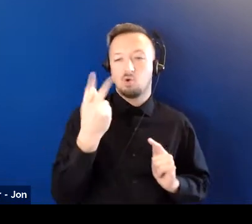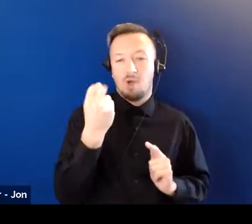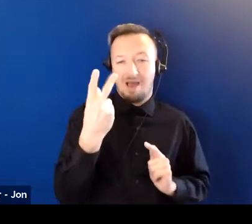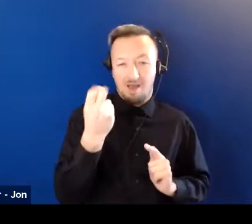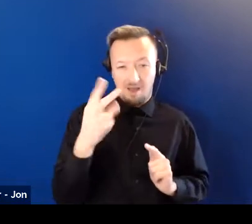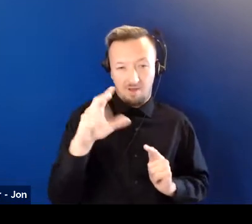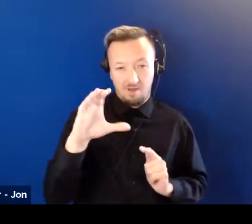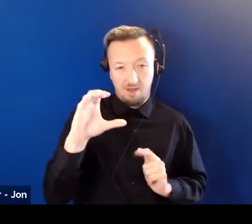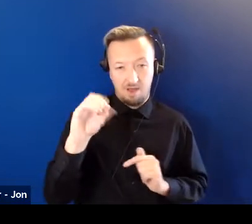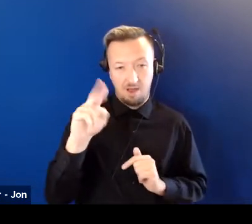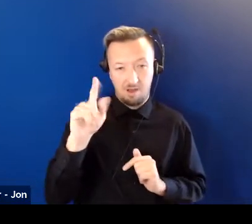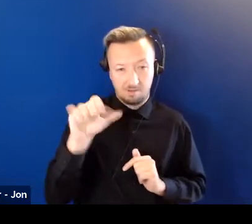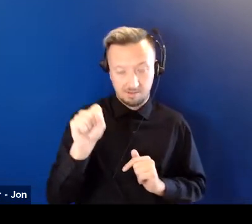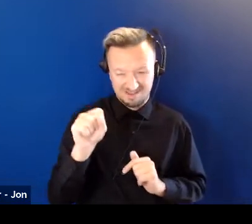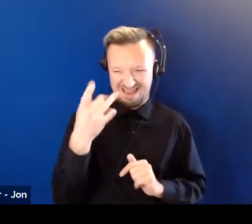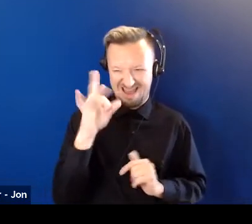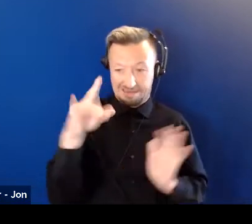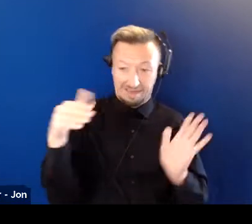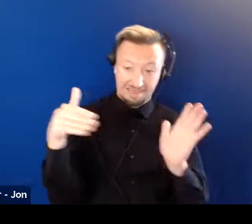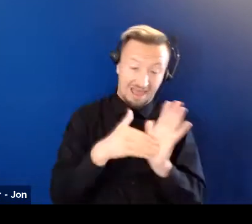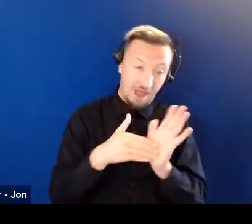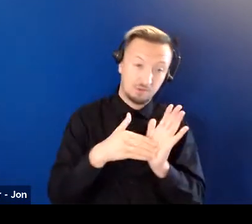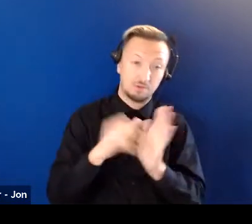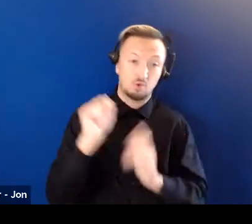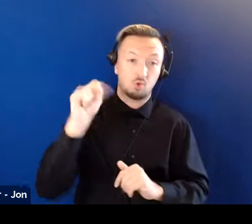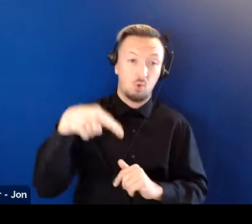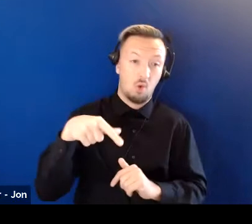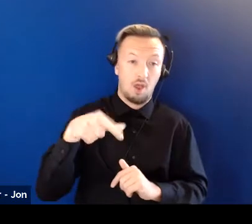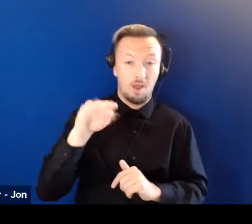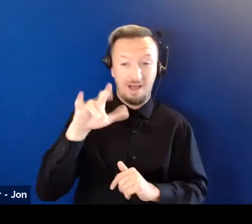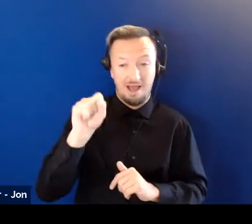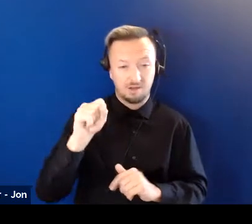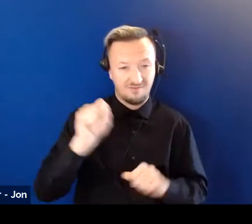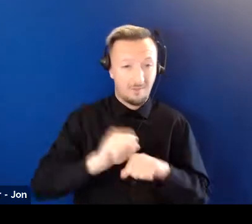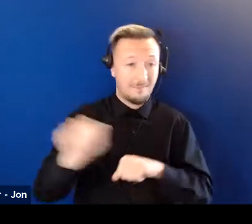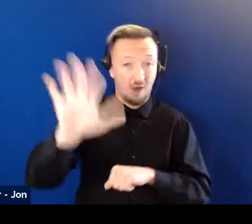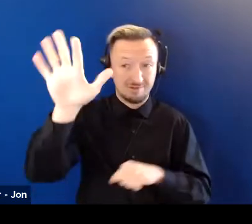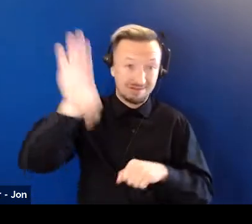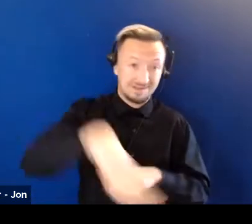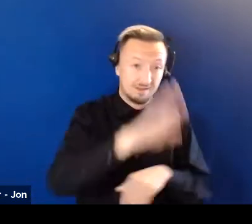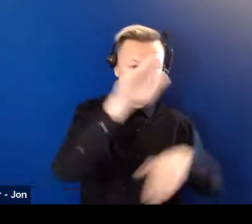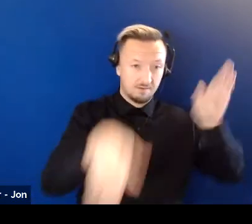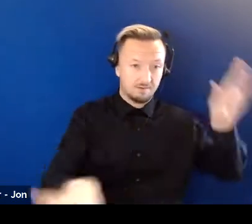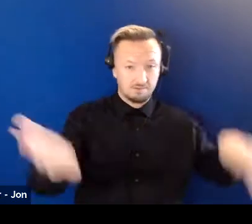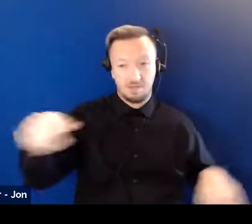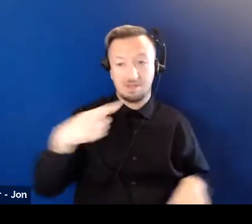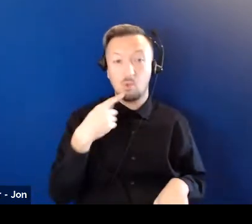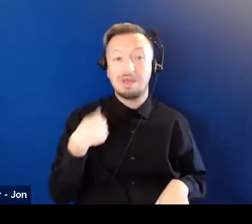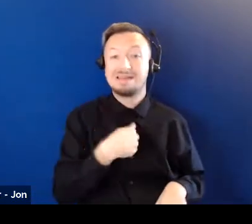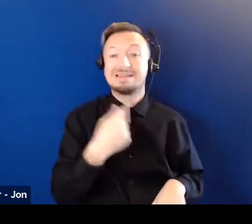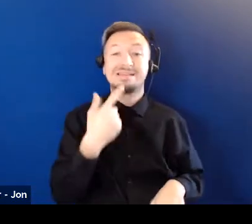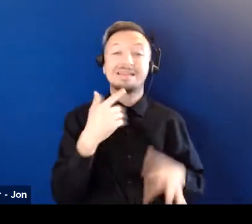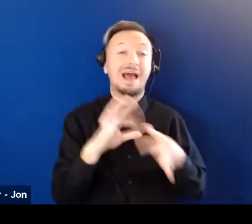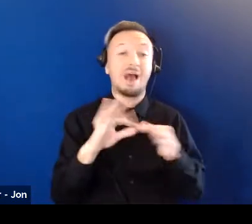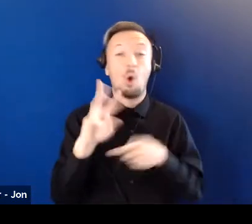with 18,000 square miles of mountains and canyons. And as we say it, it's West Slope, Best Slope.